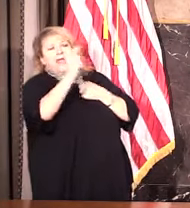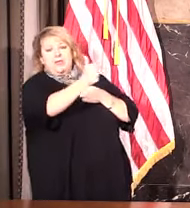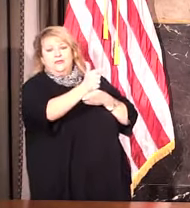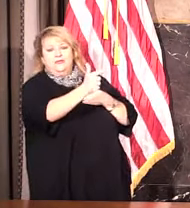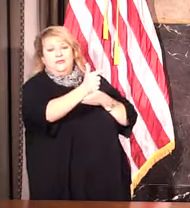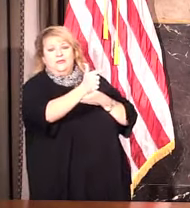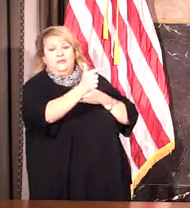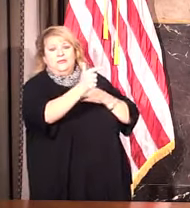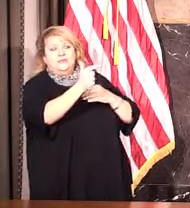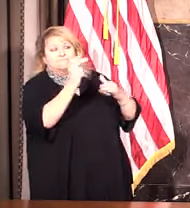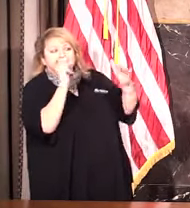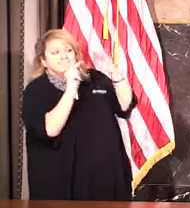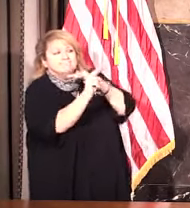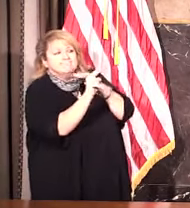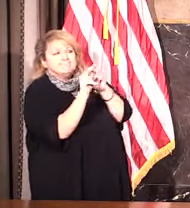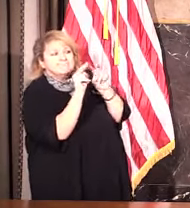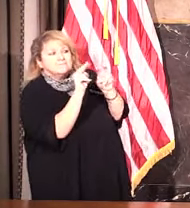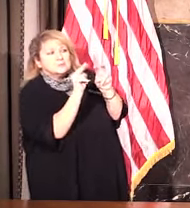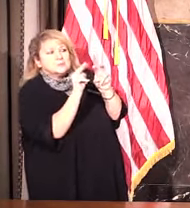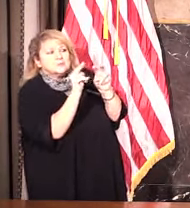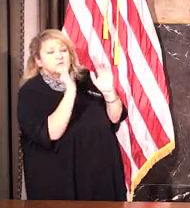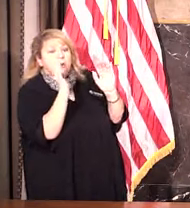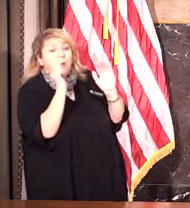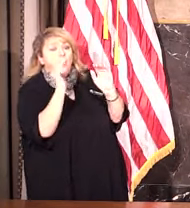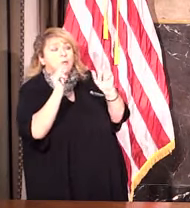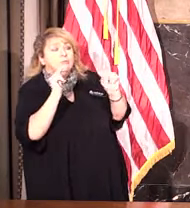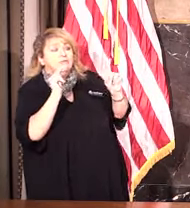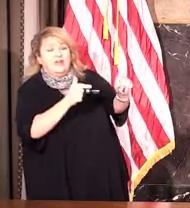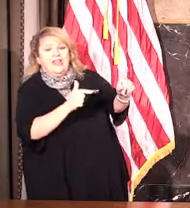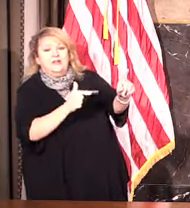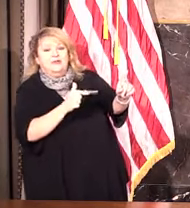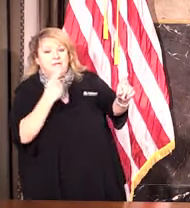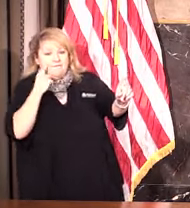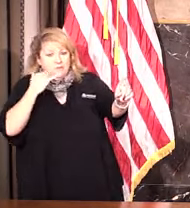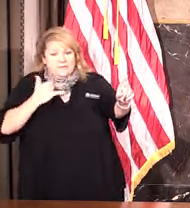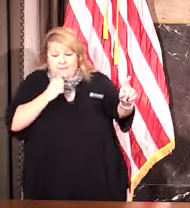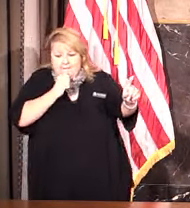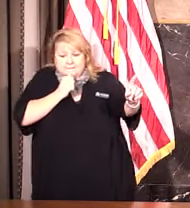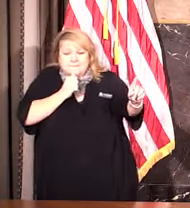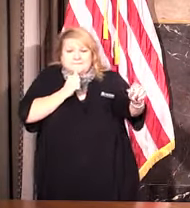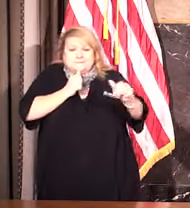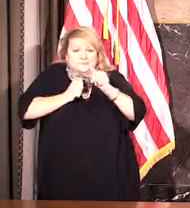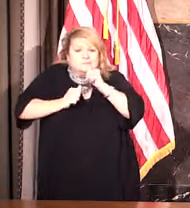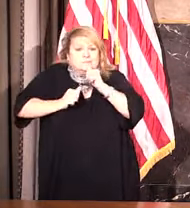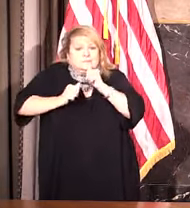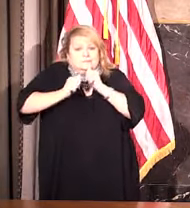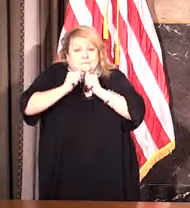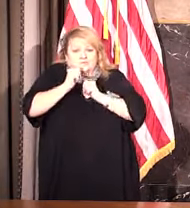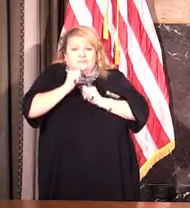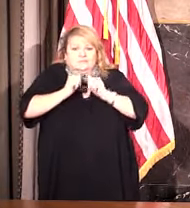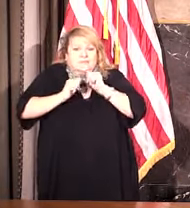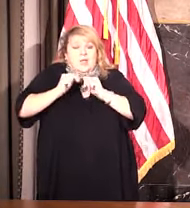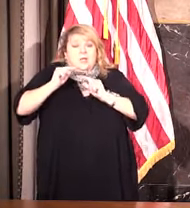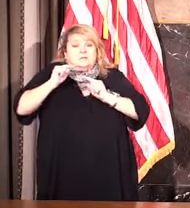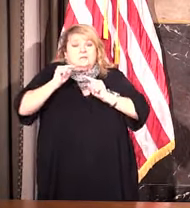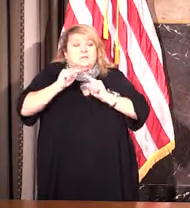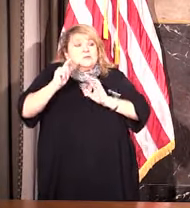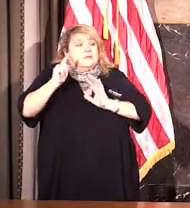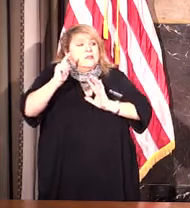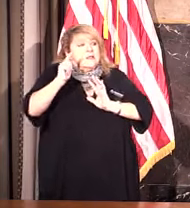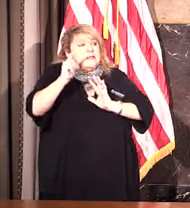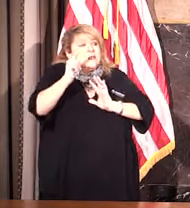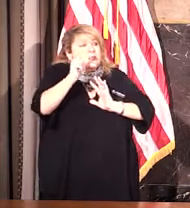do today and continue to do until we can finally put this in the rearview mirror. And with respect to the vaccines, I